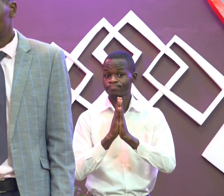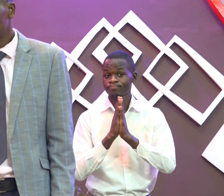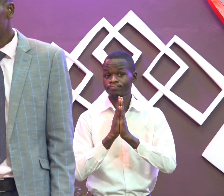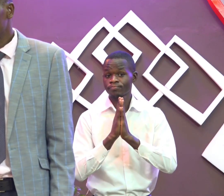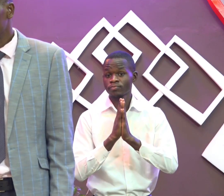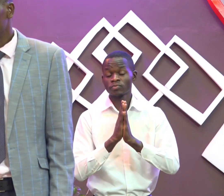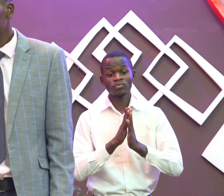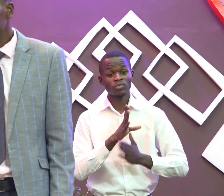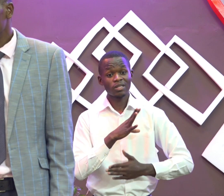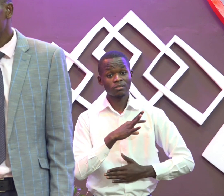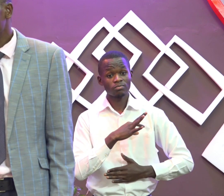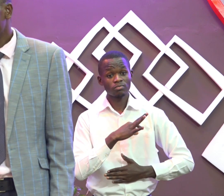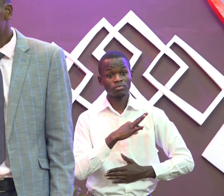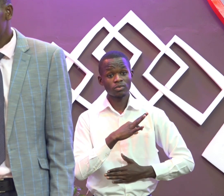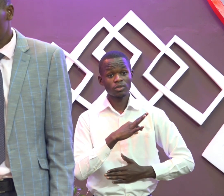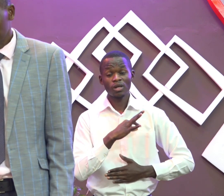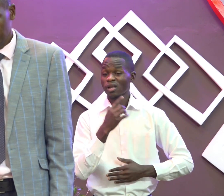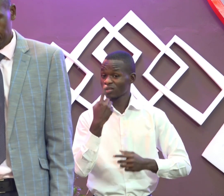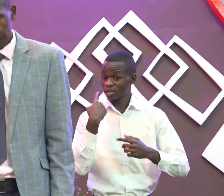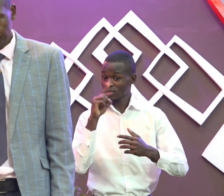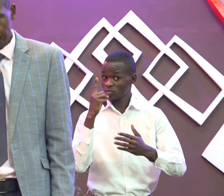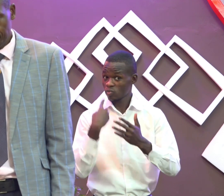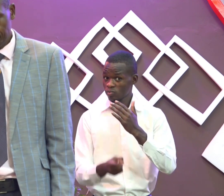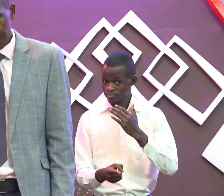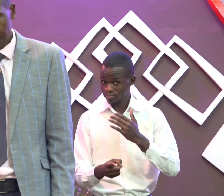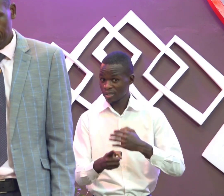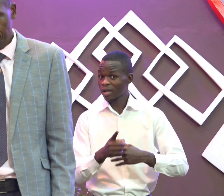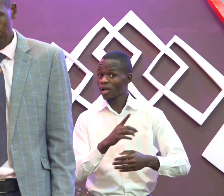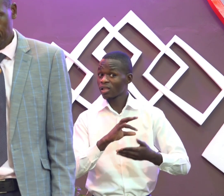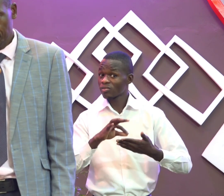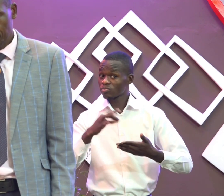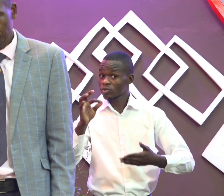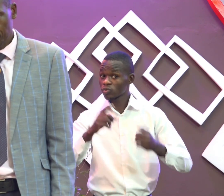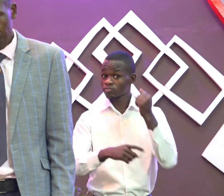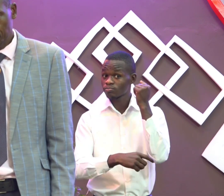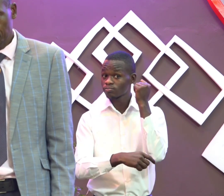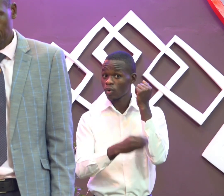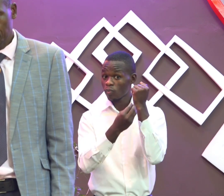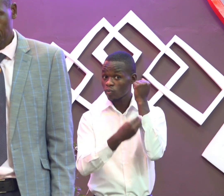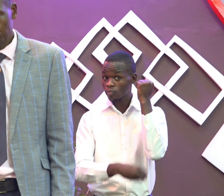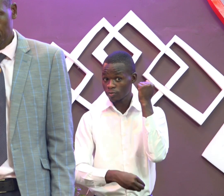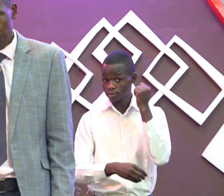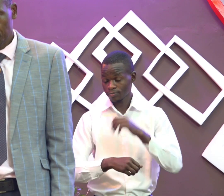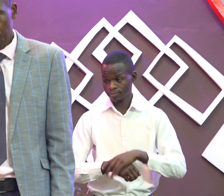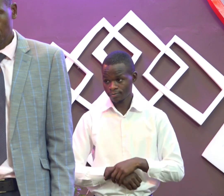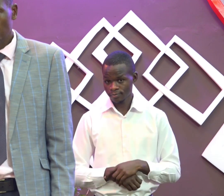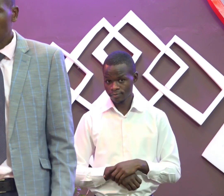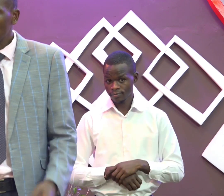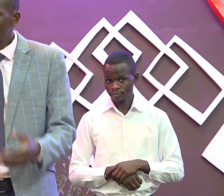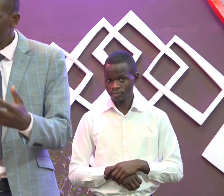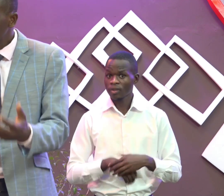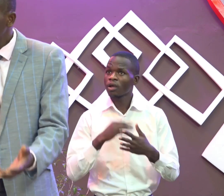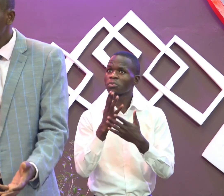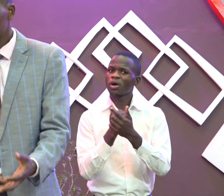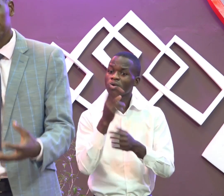Kwe moyo kwe muzimu ogobwavu. But what we ought to pray for is that spirit of poverty. Kwe